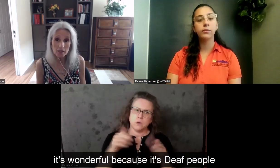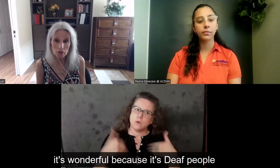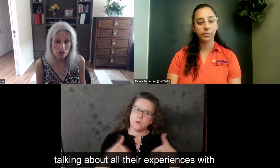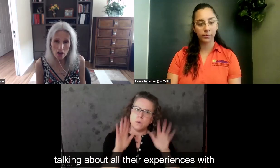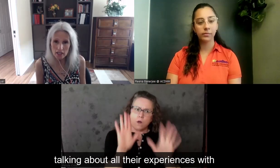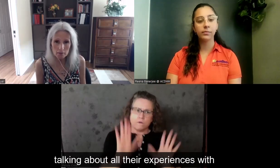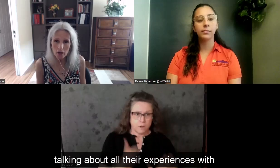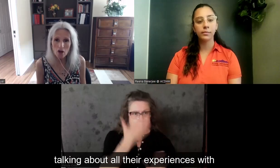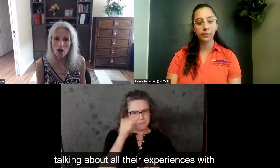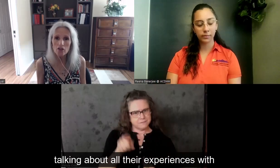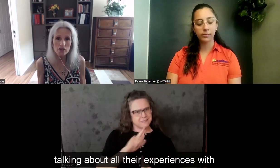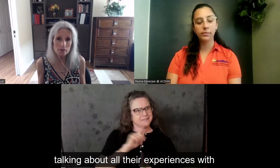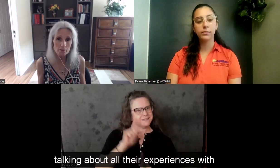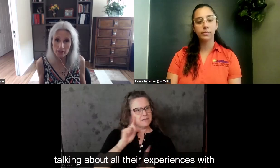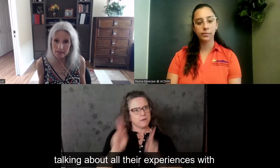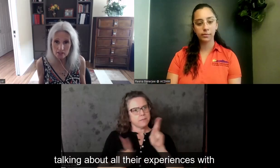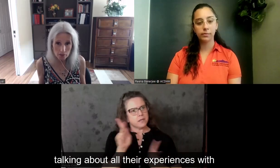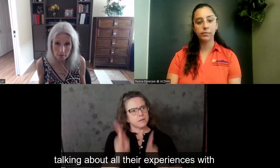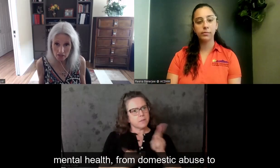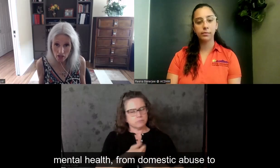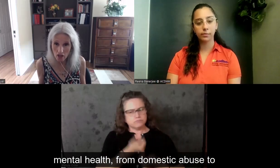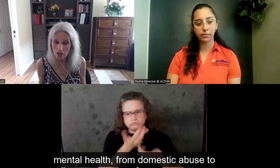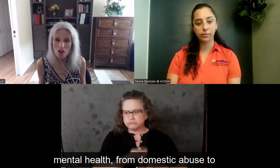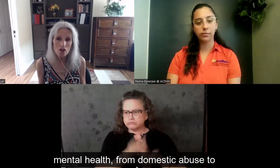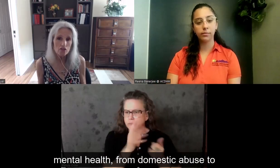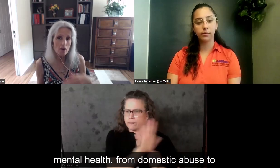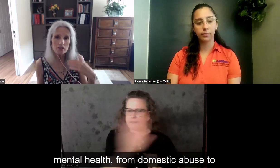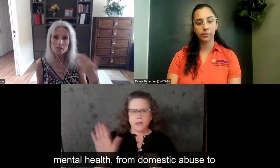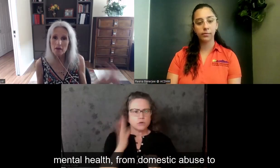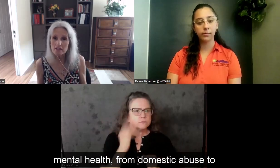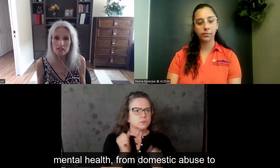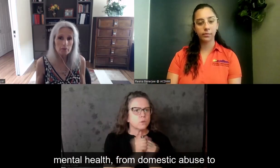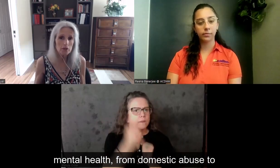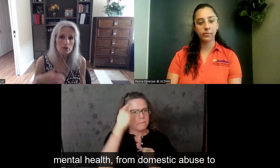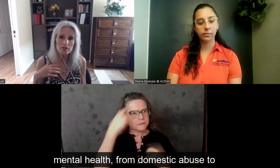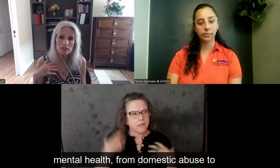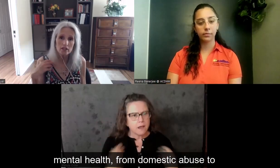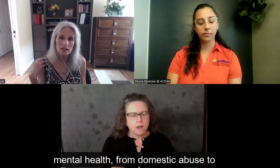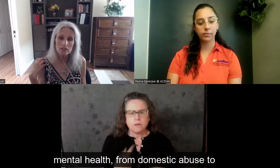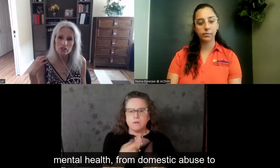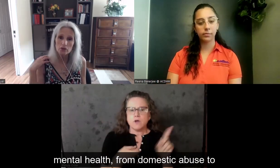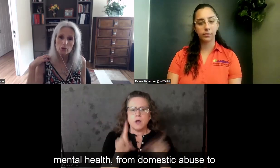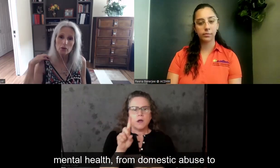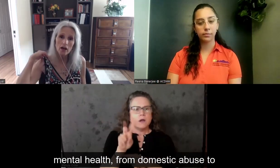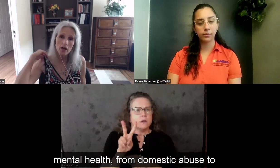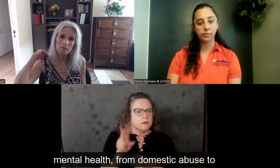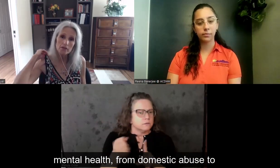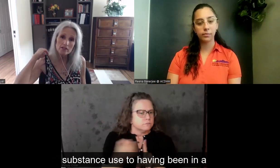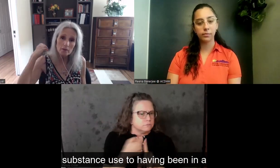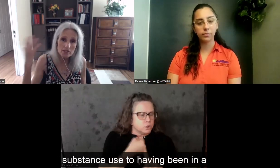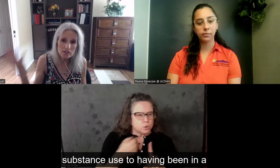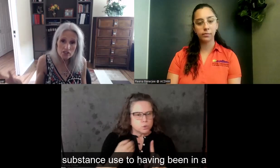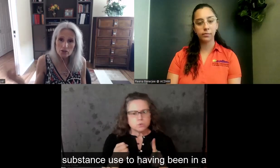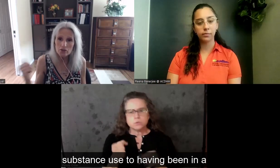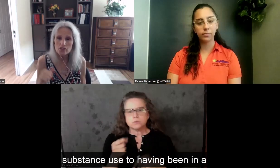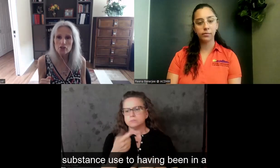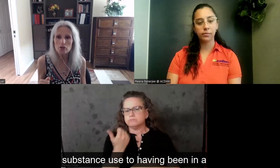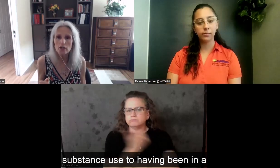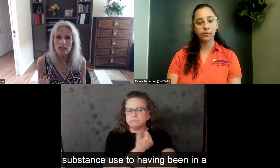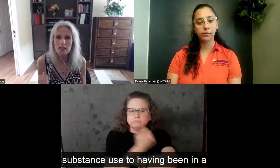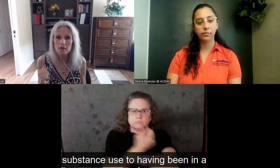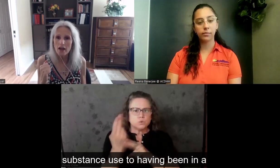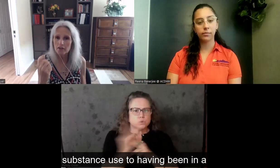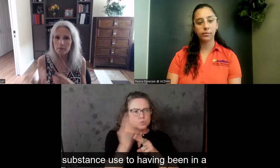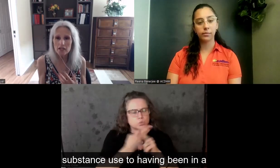deaf people talking about all their experiences with mental health, from domestic abuse to substance use